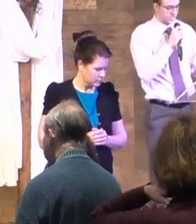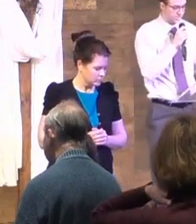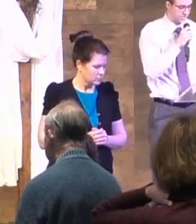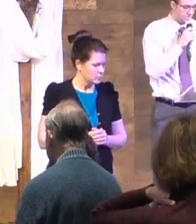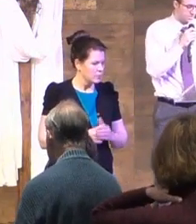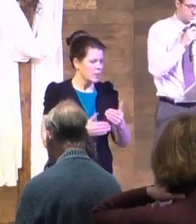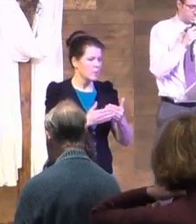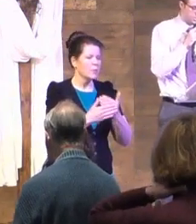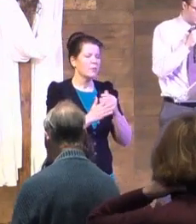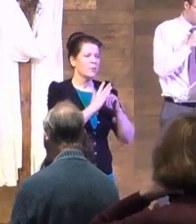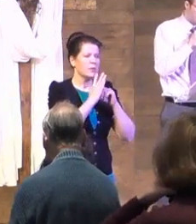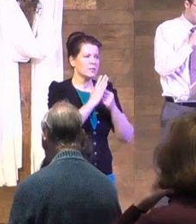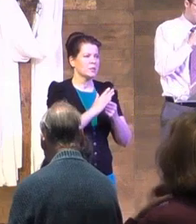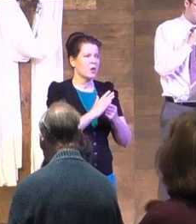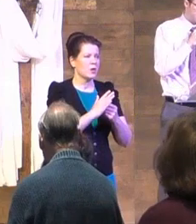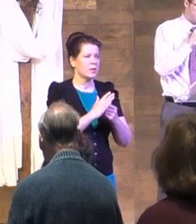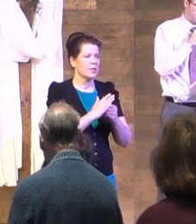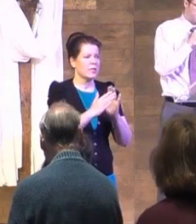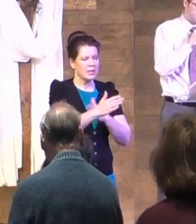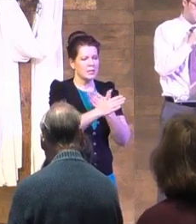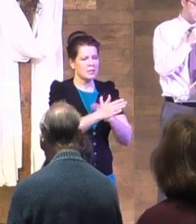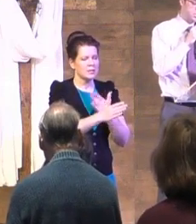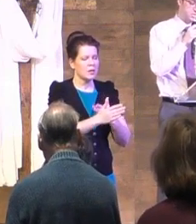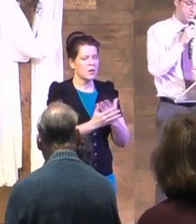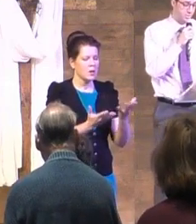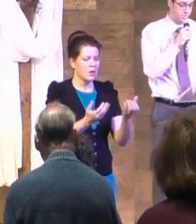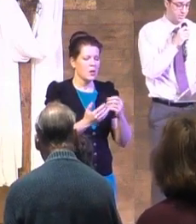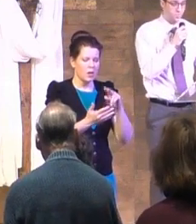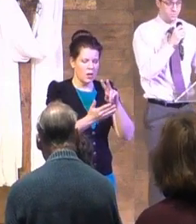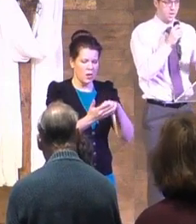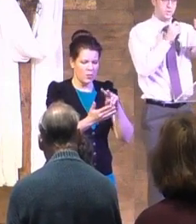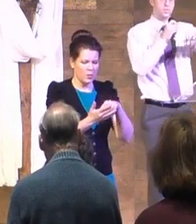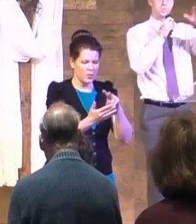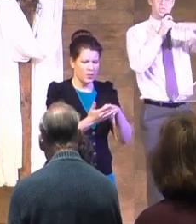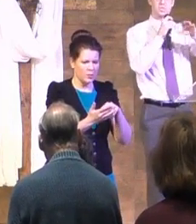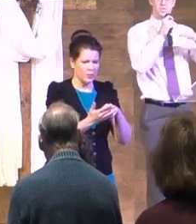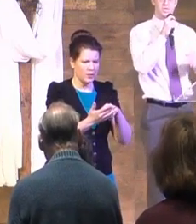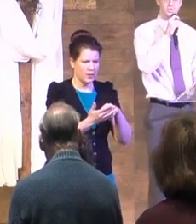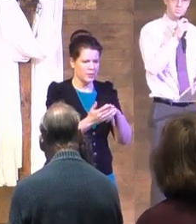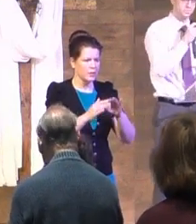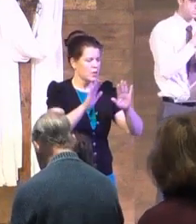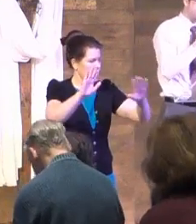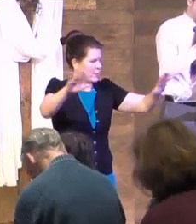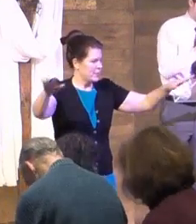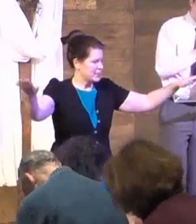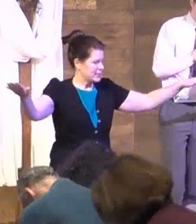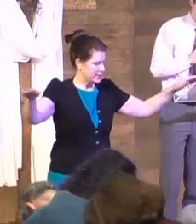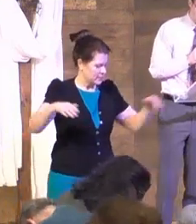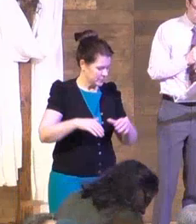sing this next song, I'm going to read another thing that I didn't write, and you can be seated.